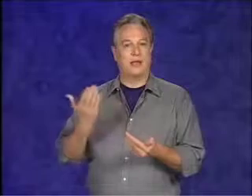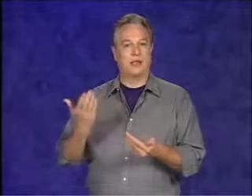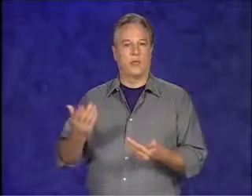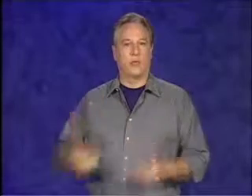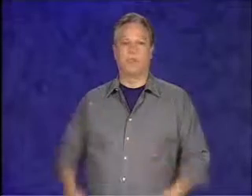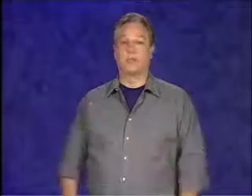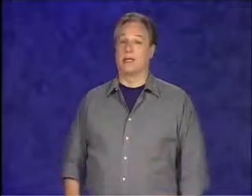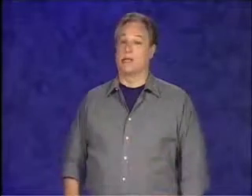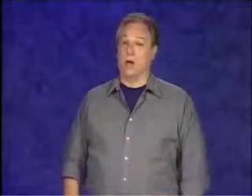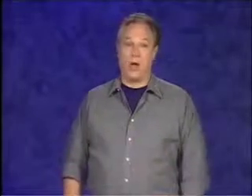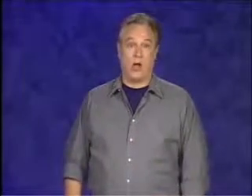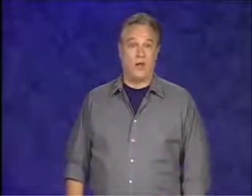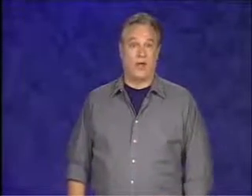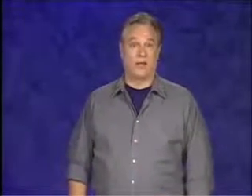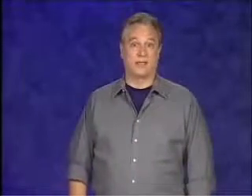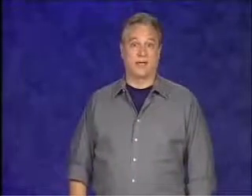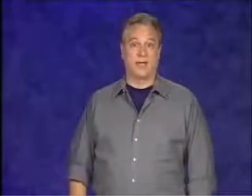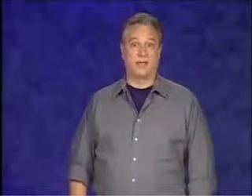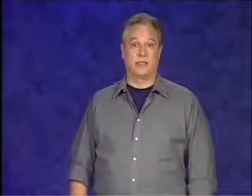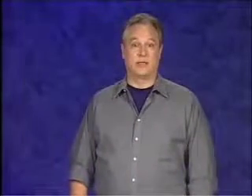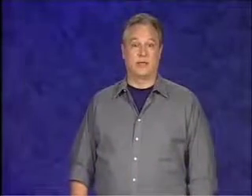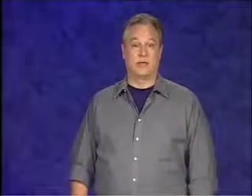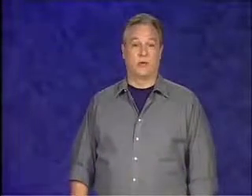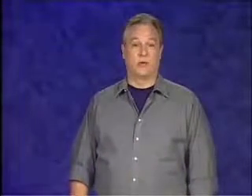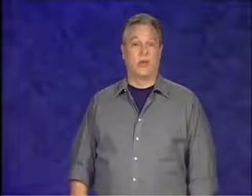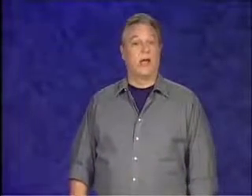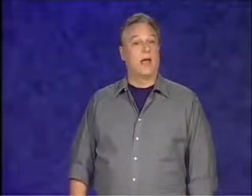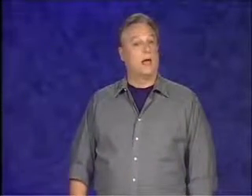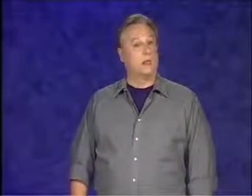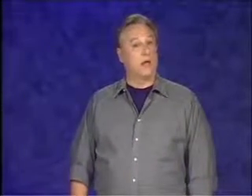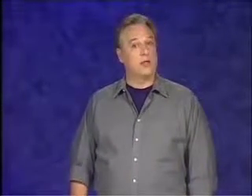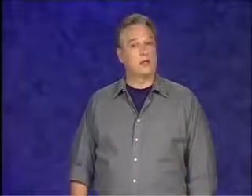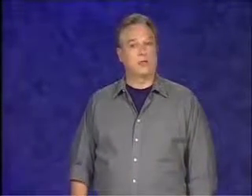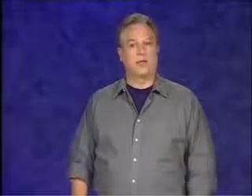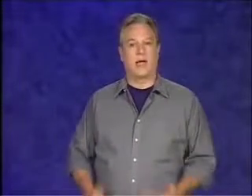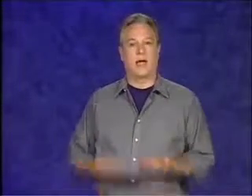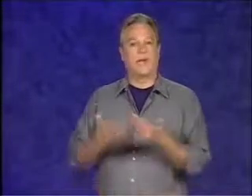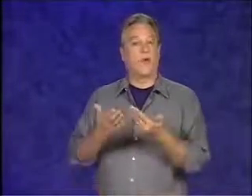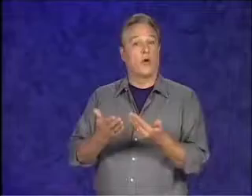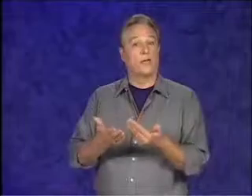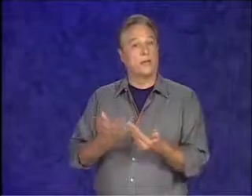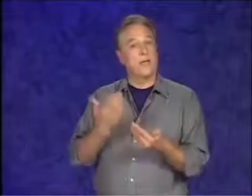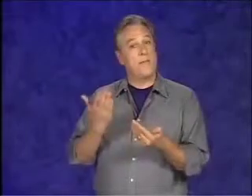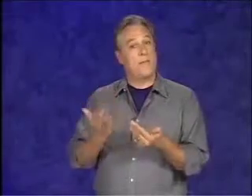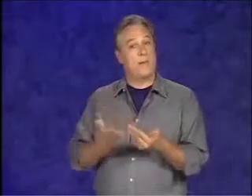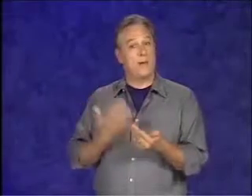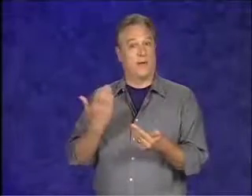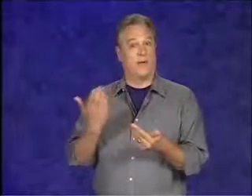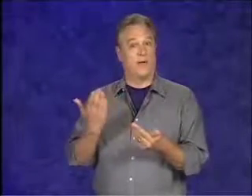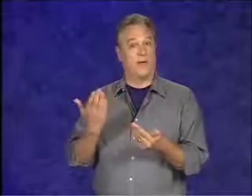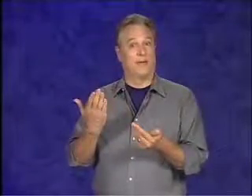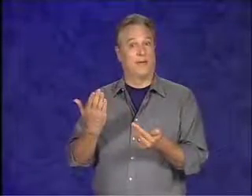action represents all the things that are easy to do. It's also the sign for simple.